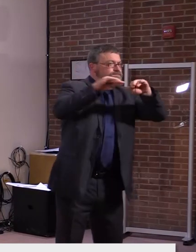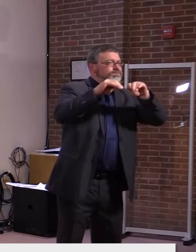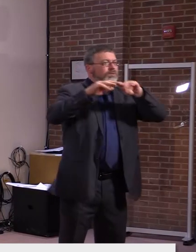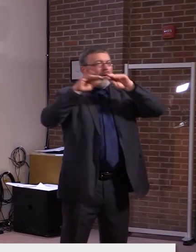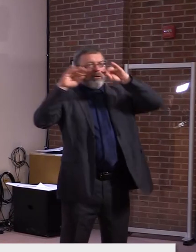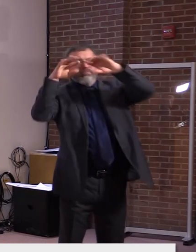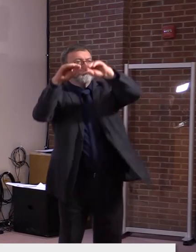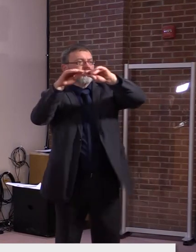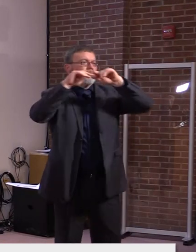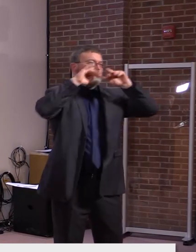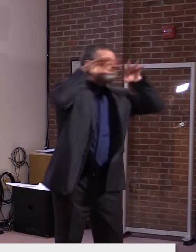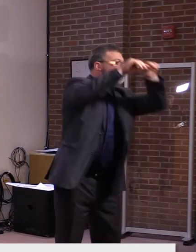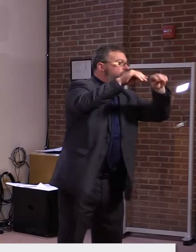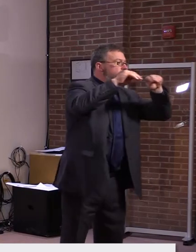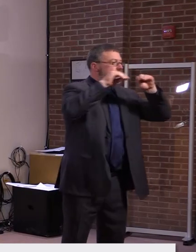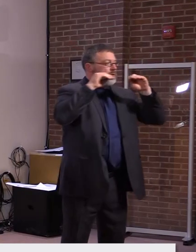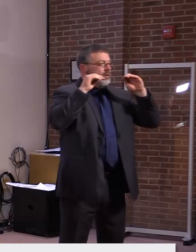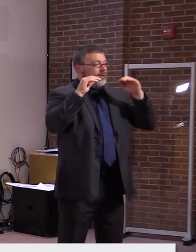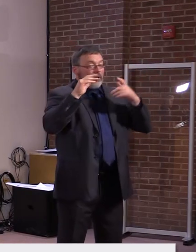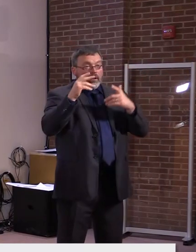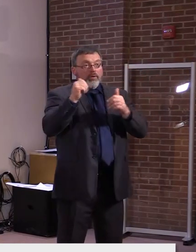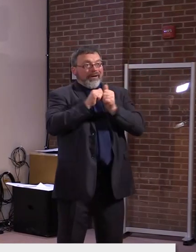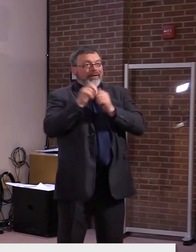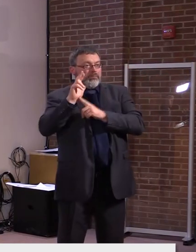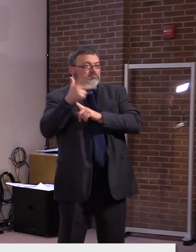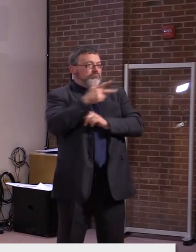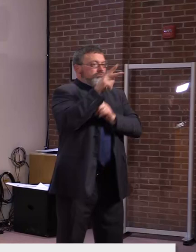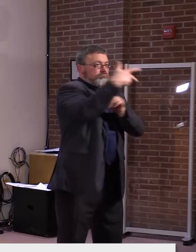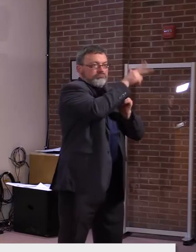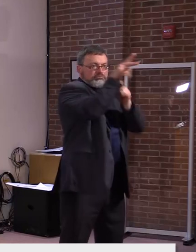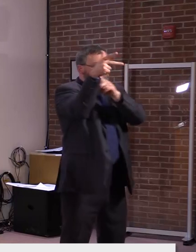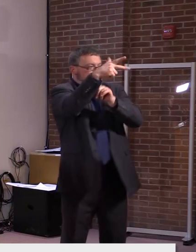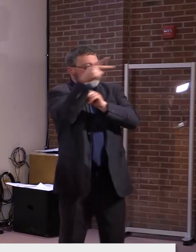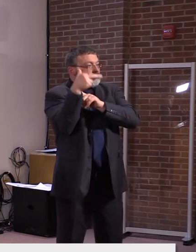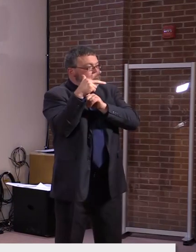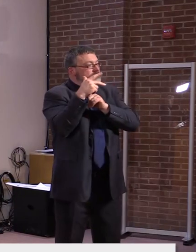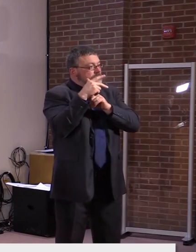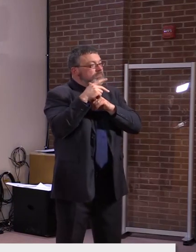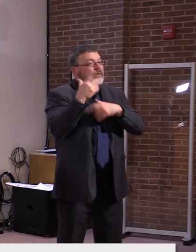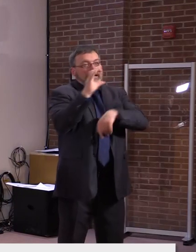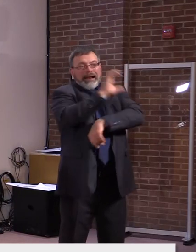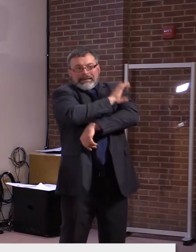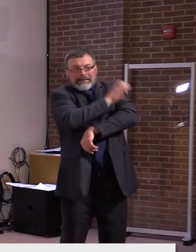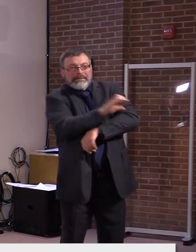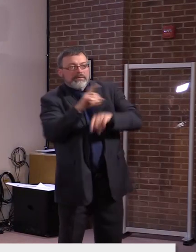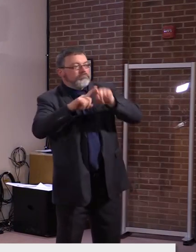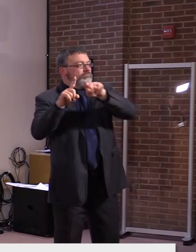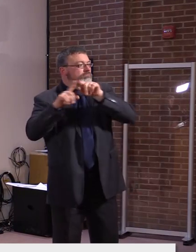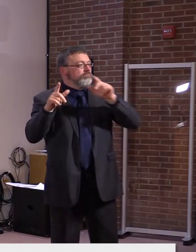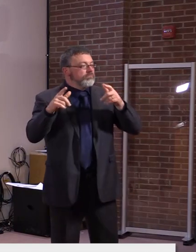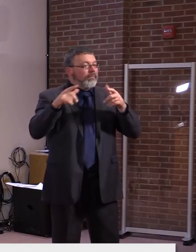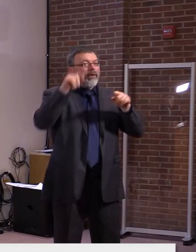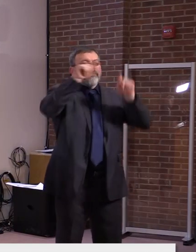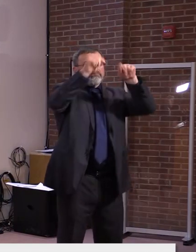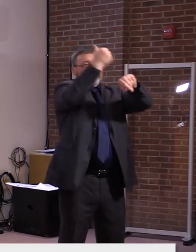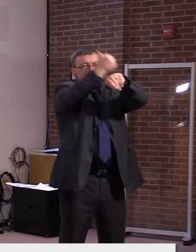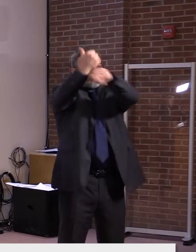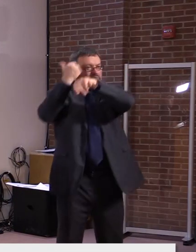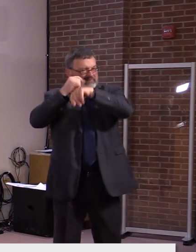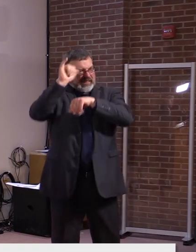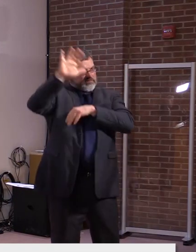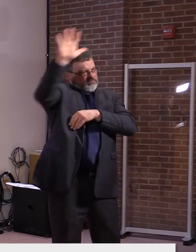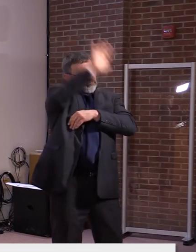with mobile clinics rolling into Orleans County and talking about, you know, us starting